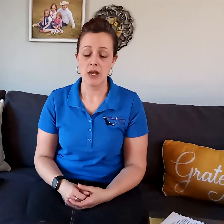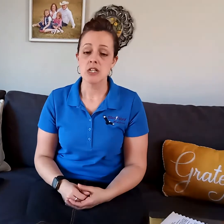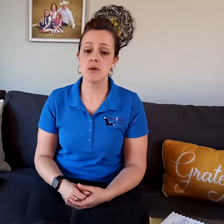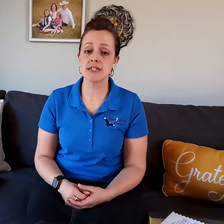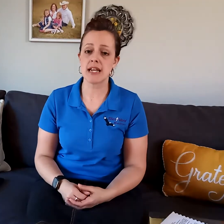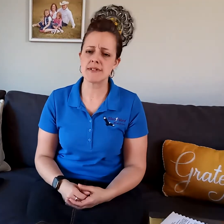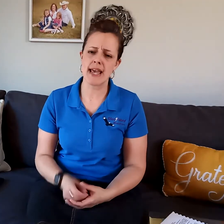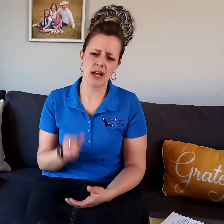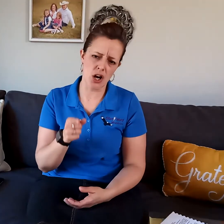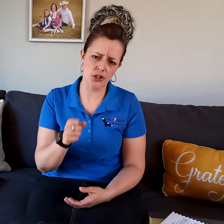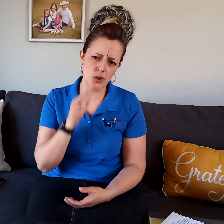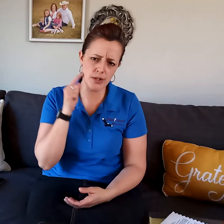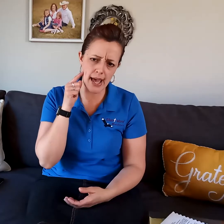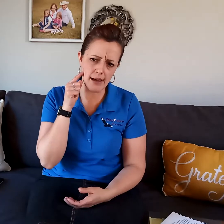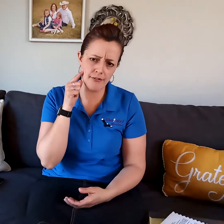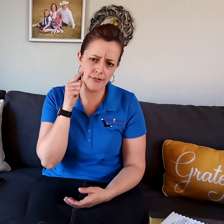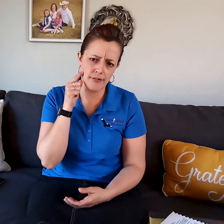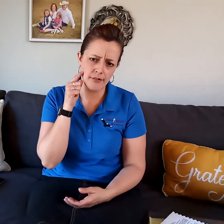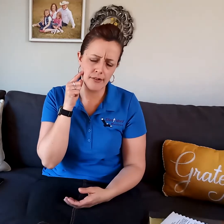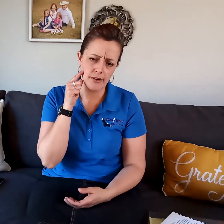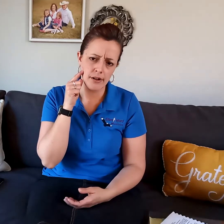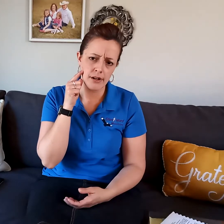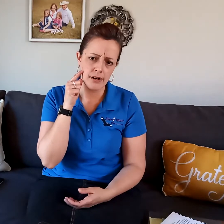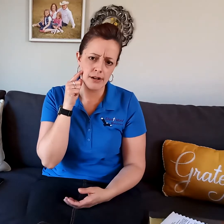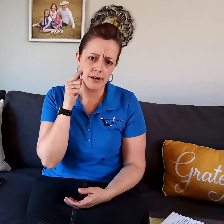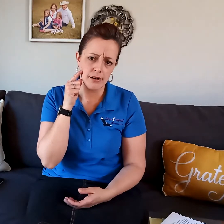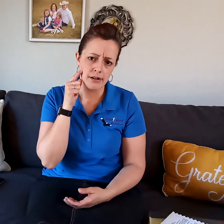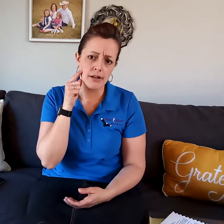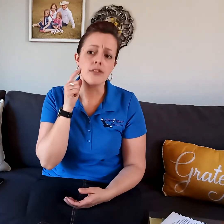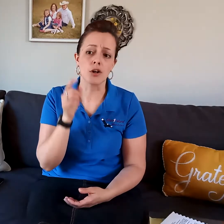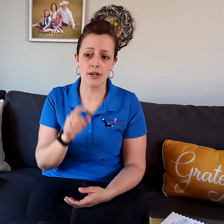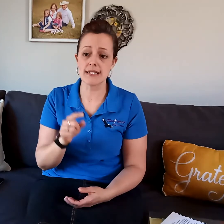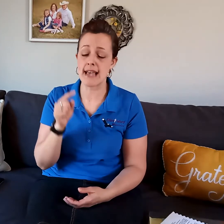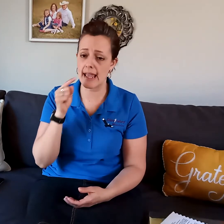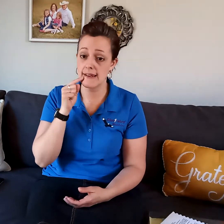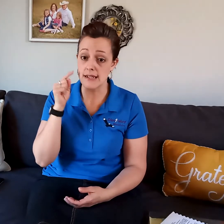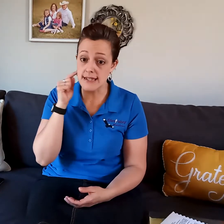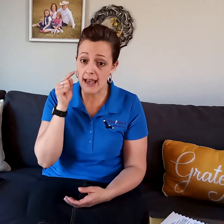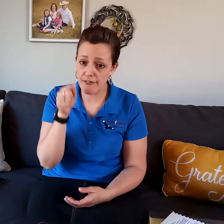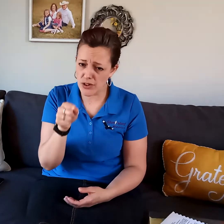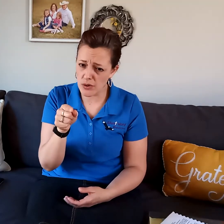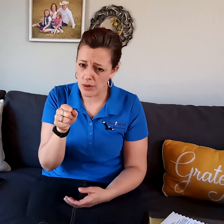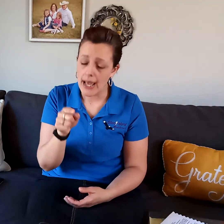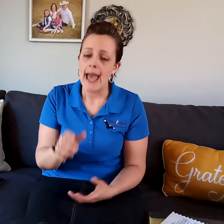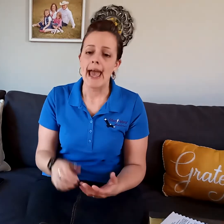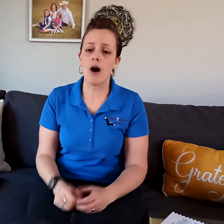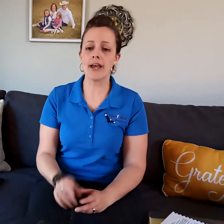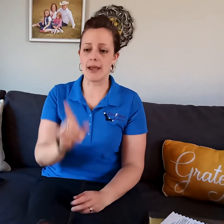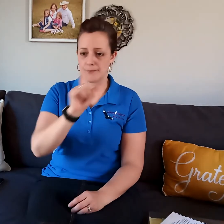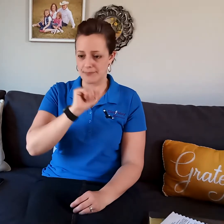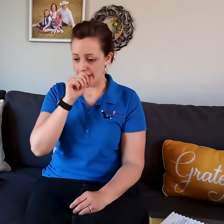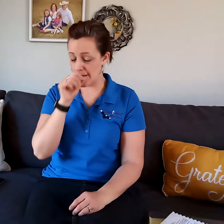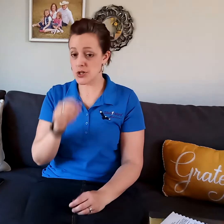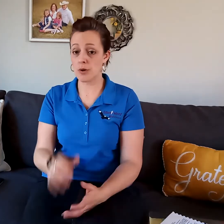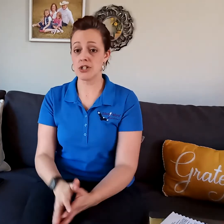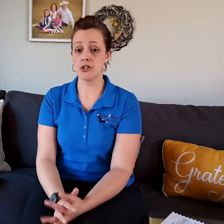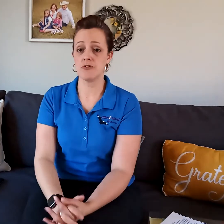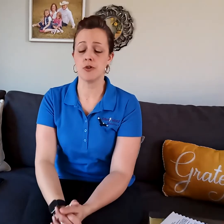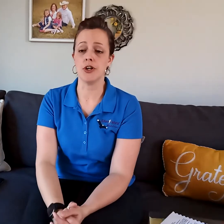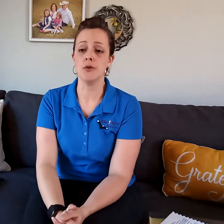So instead of saying, are you deaf? They're going to say, deaf you. Okay, here's a question for you.